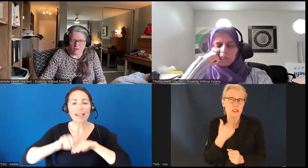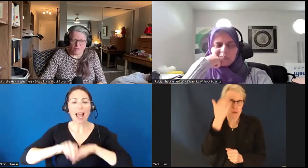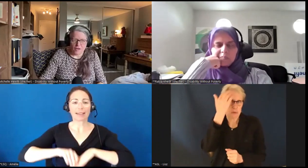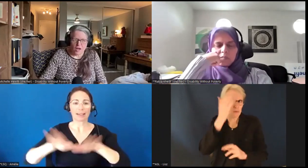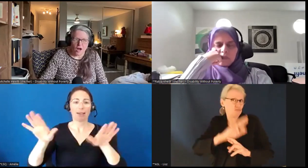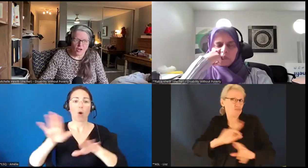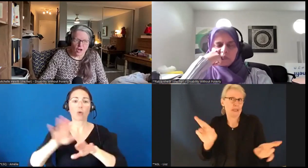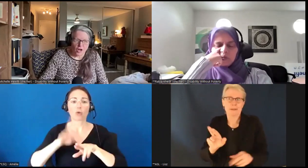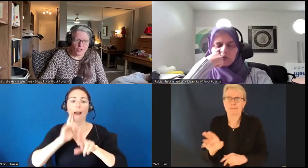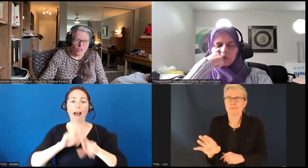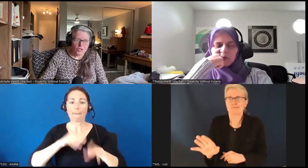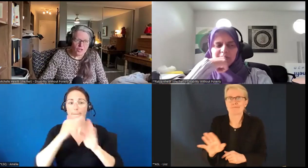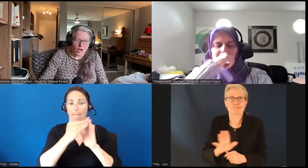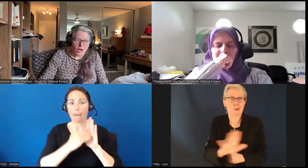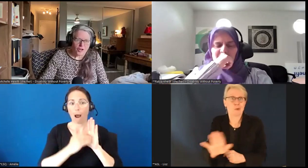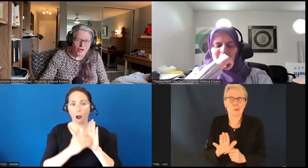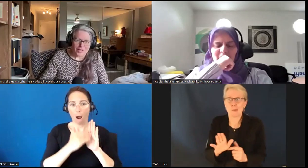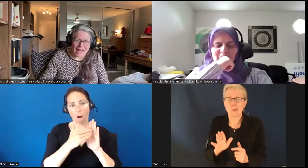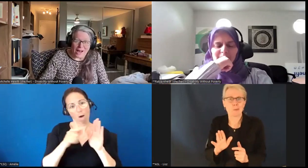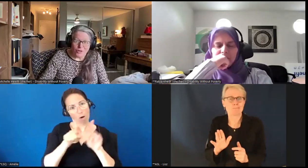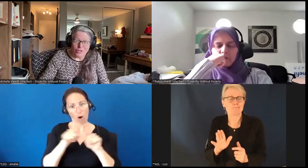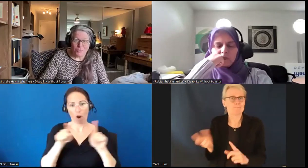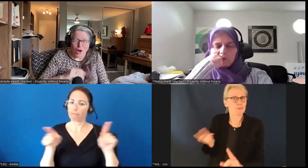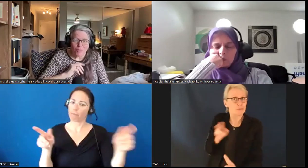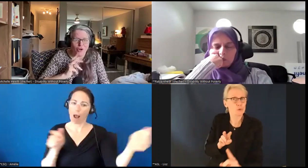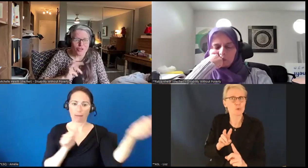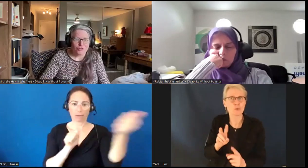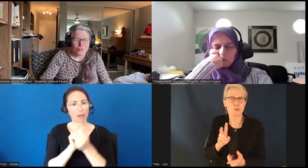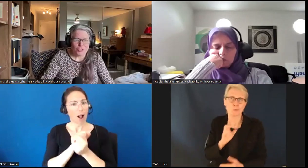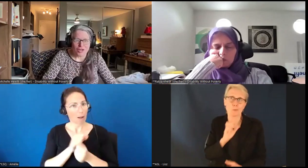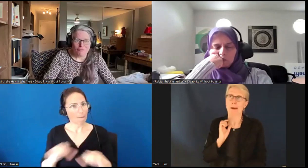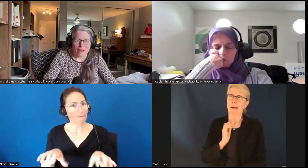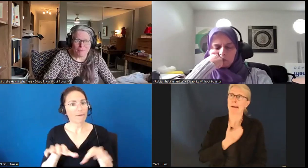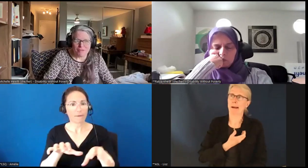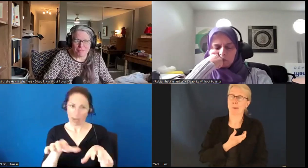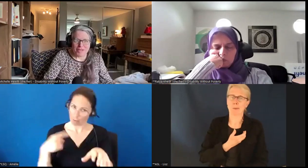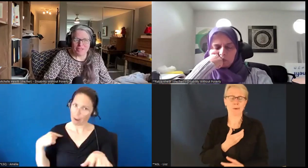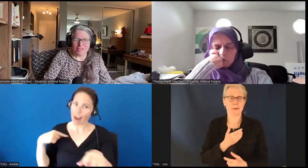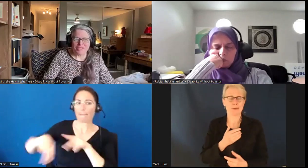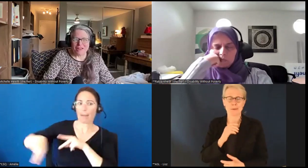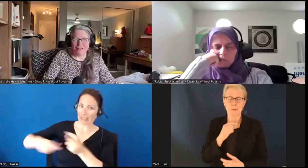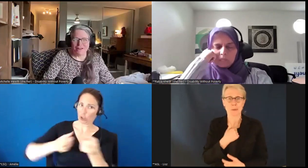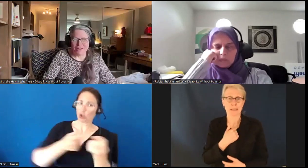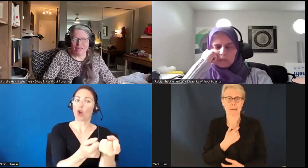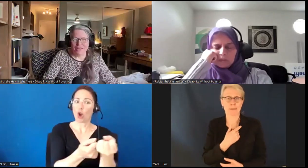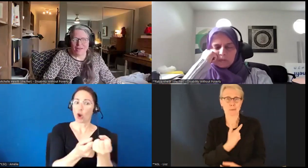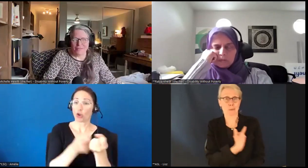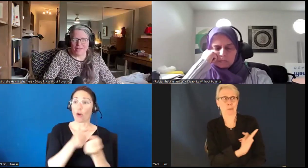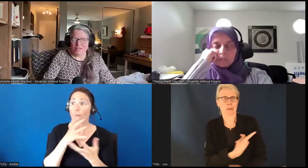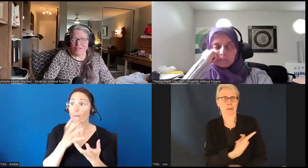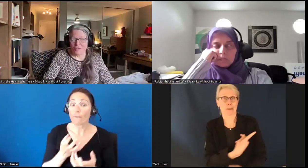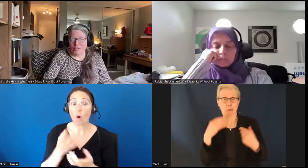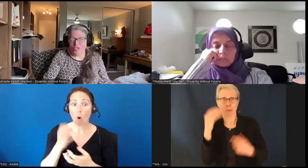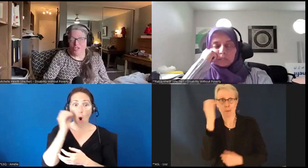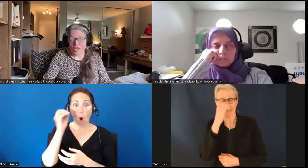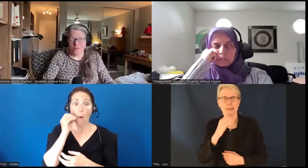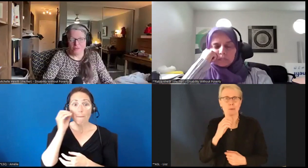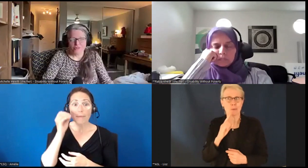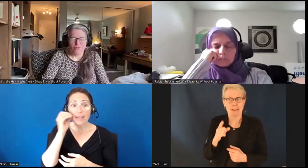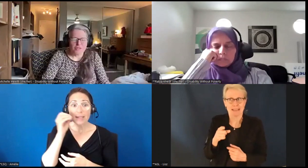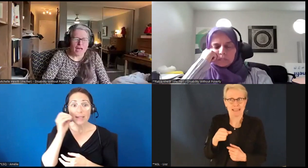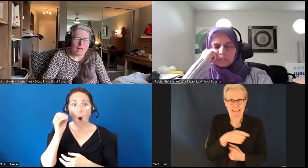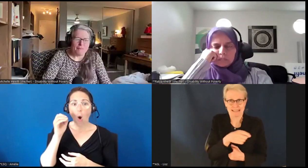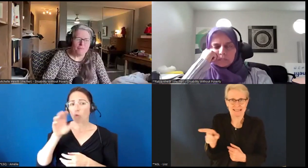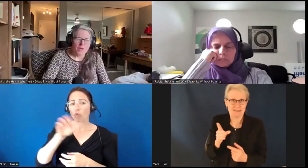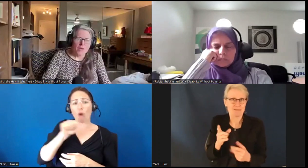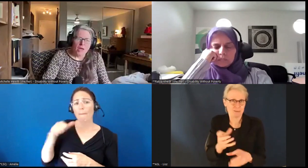we are giving are not ours, our personal Michelle and Rabia opinions. They are the opinions that have been shared with us